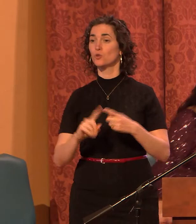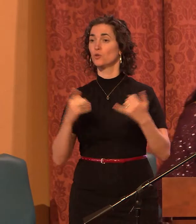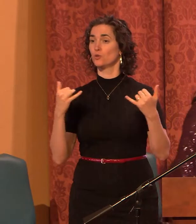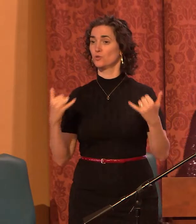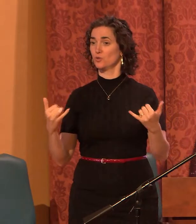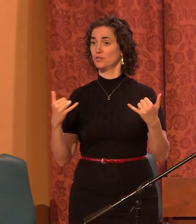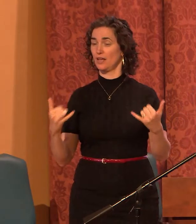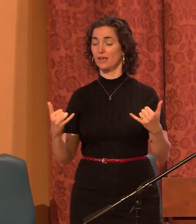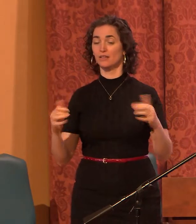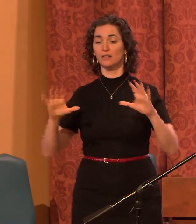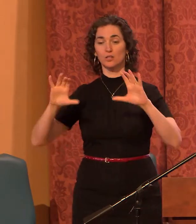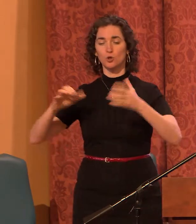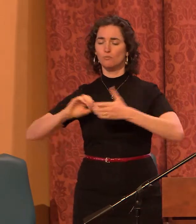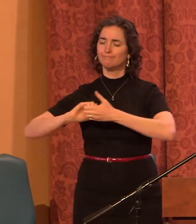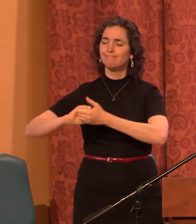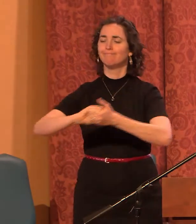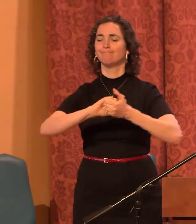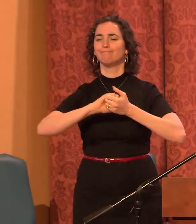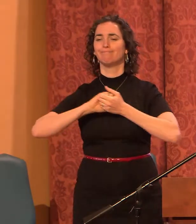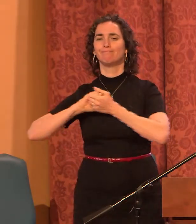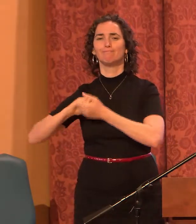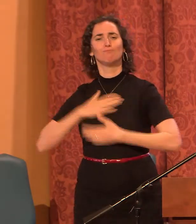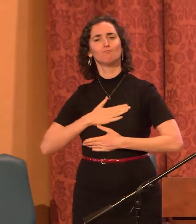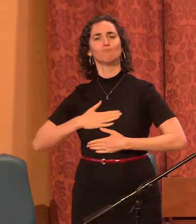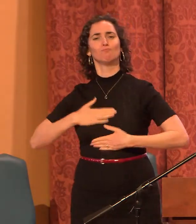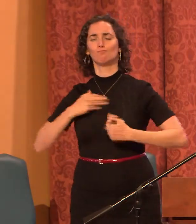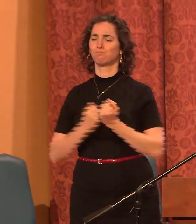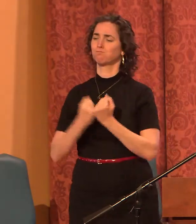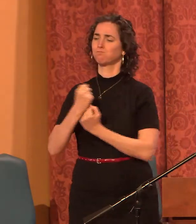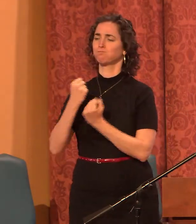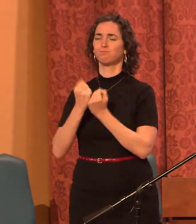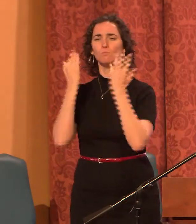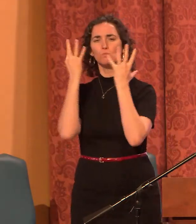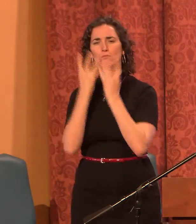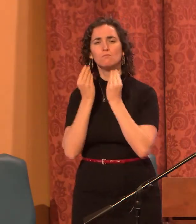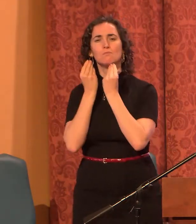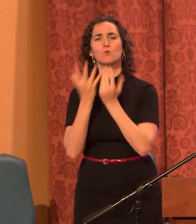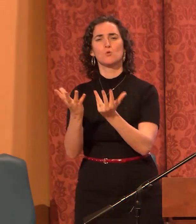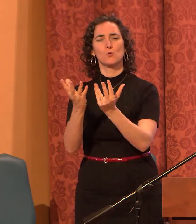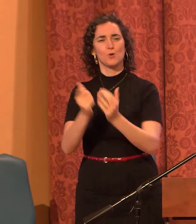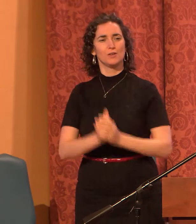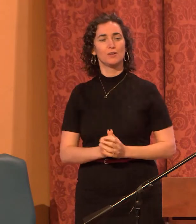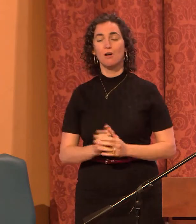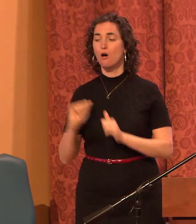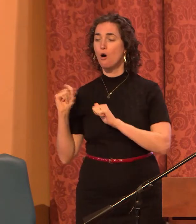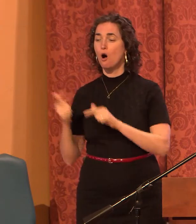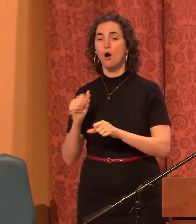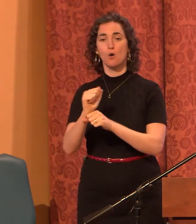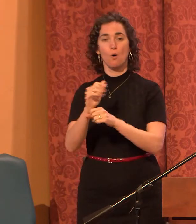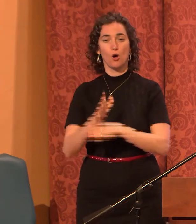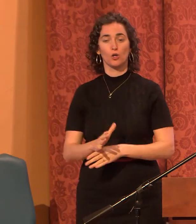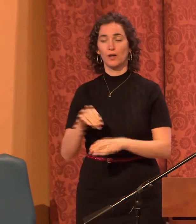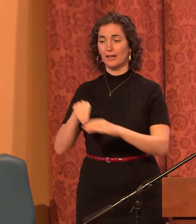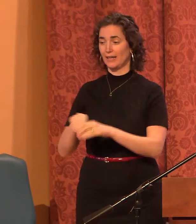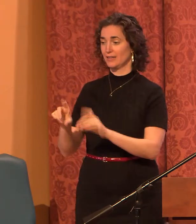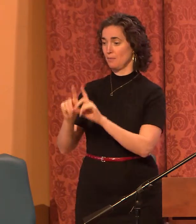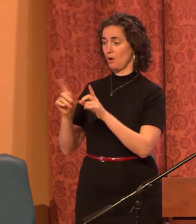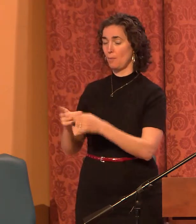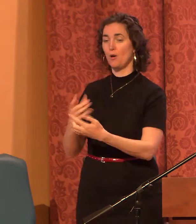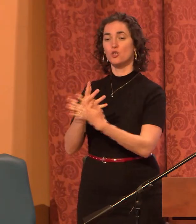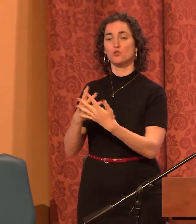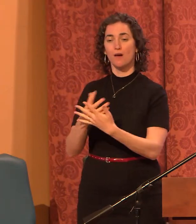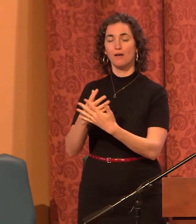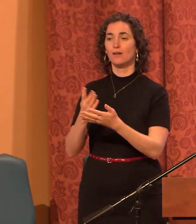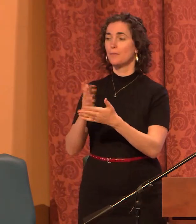the camaraderie at the workplace is beautiful. All employees in the shredding and